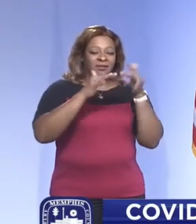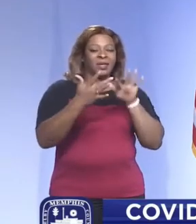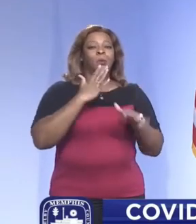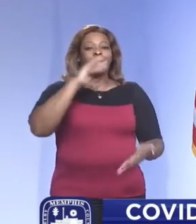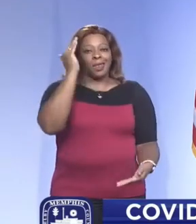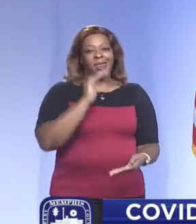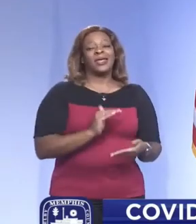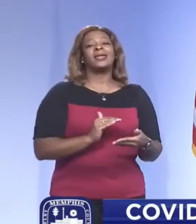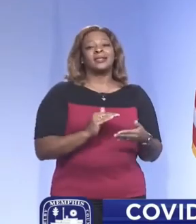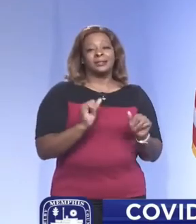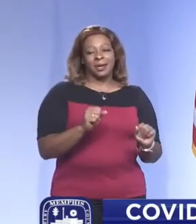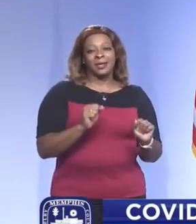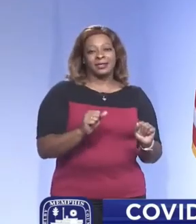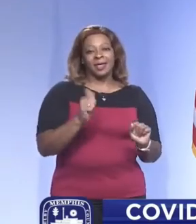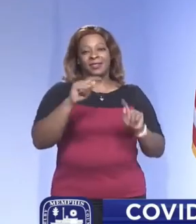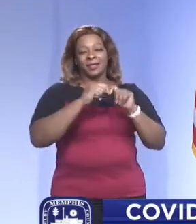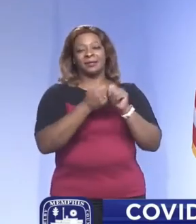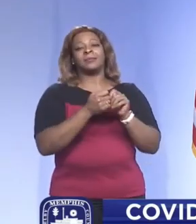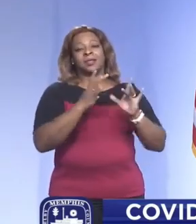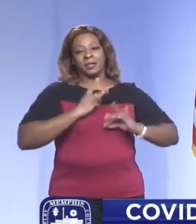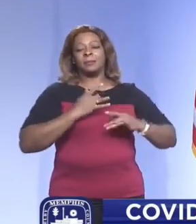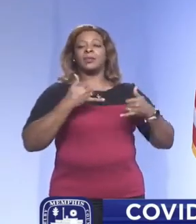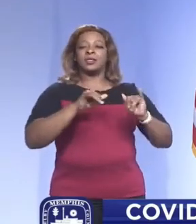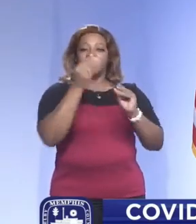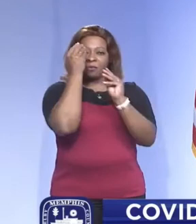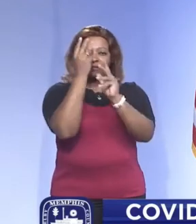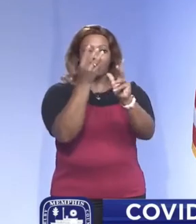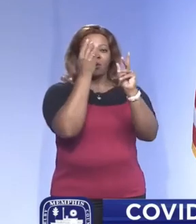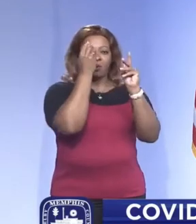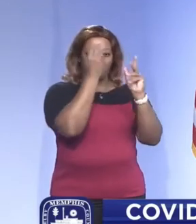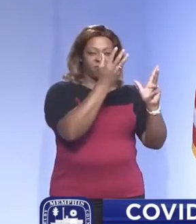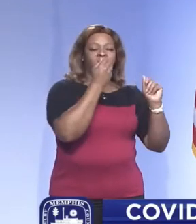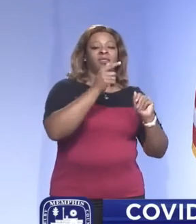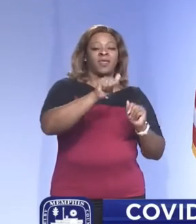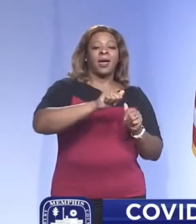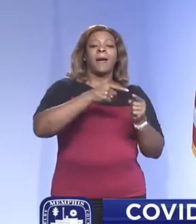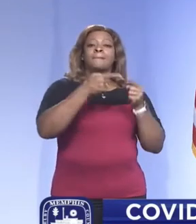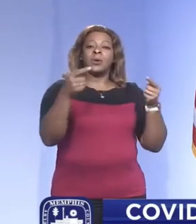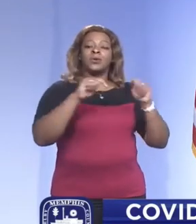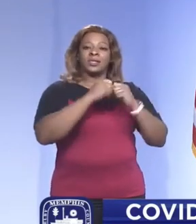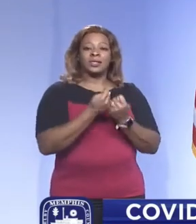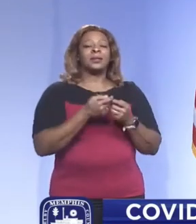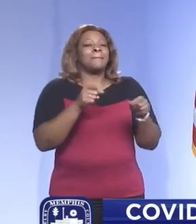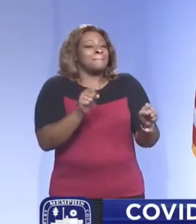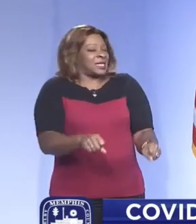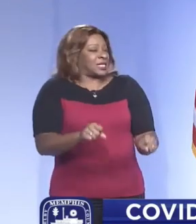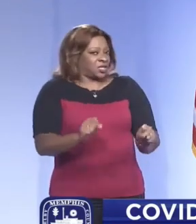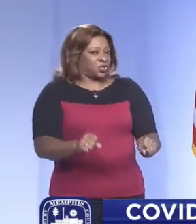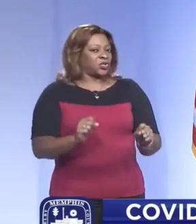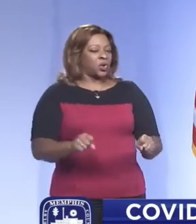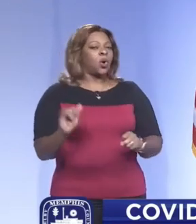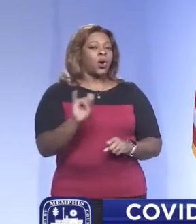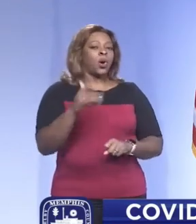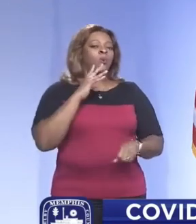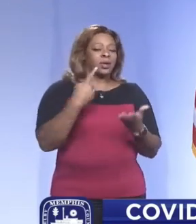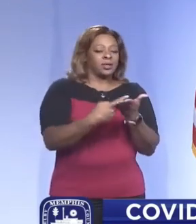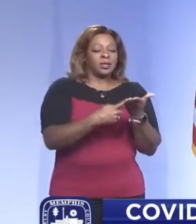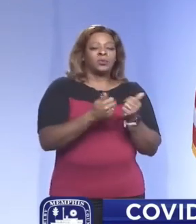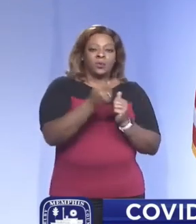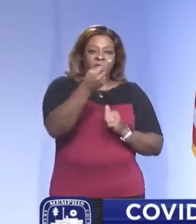less. But we would still inform that team about the potential. We would also discuss with